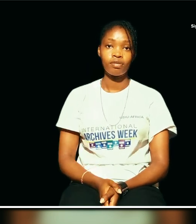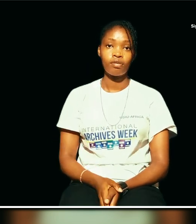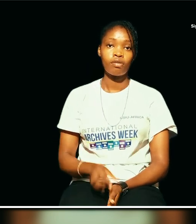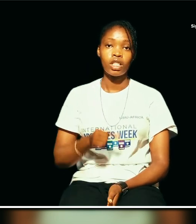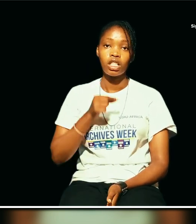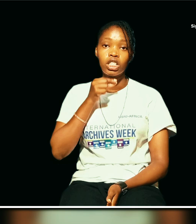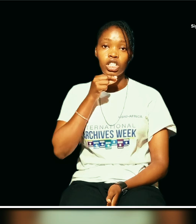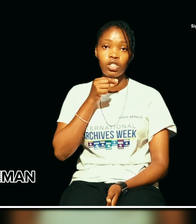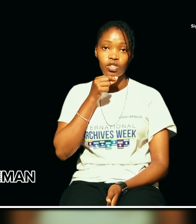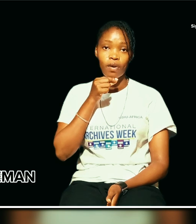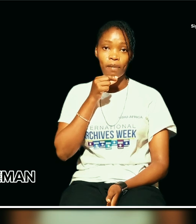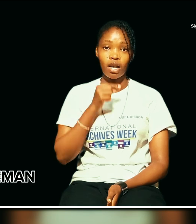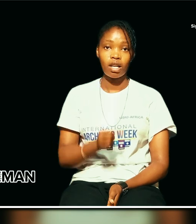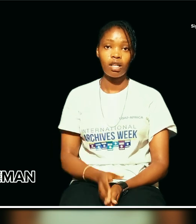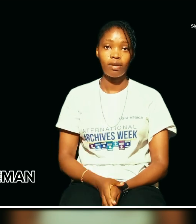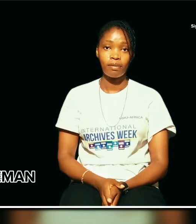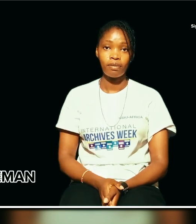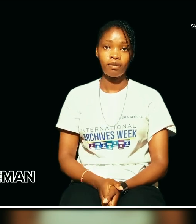gentleman,